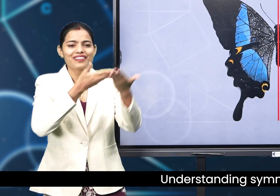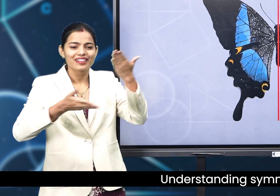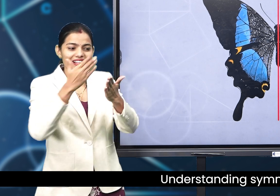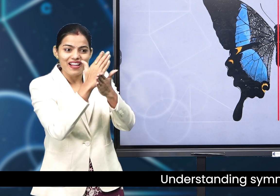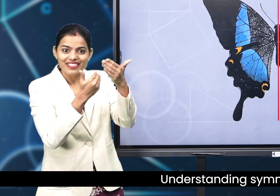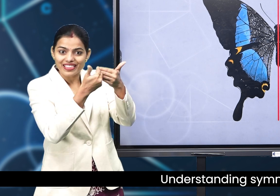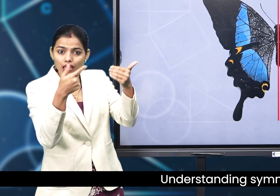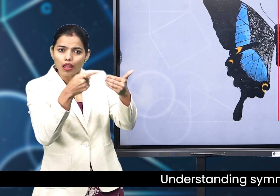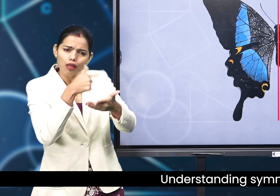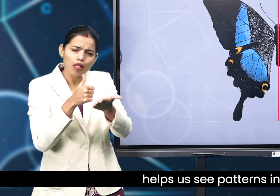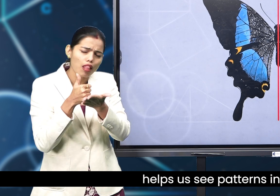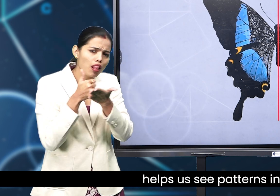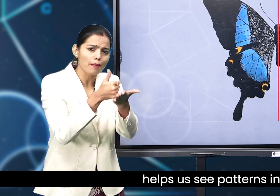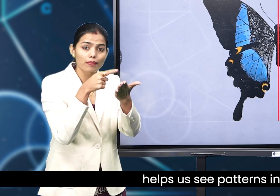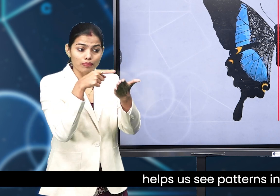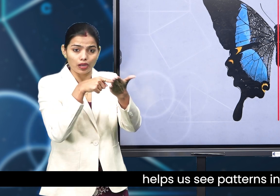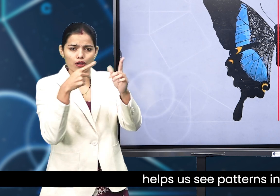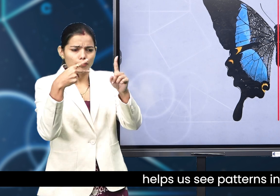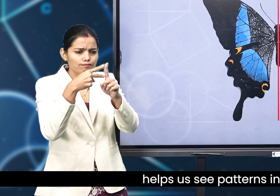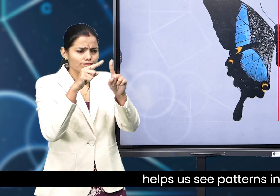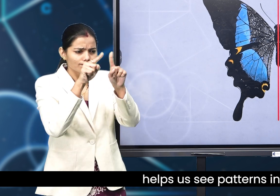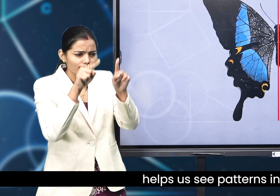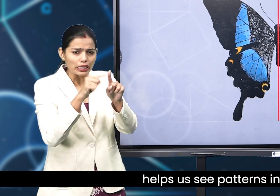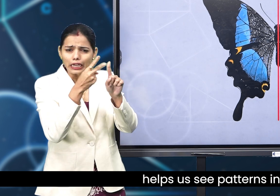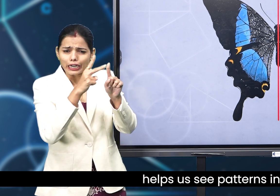Understanding symmetry helps us see patterns in nature,